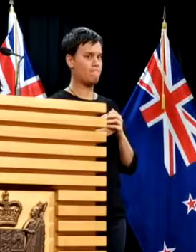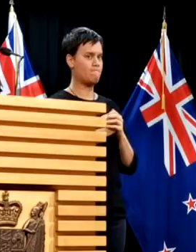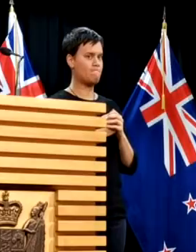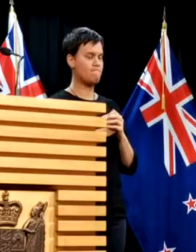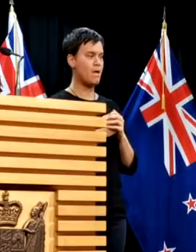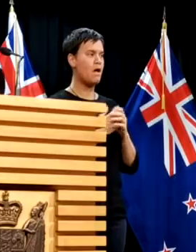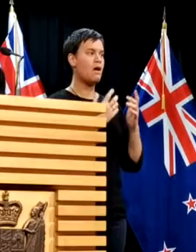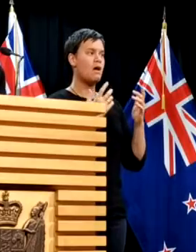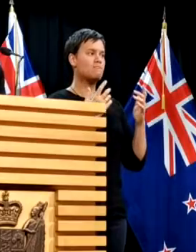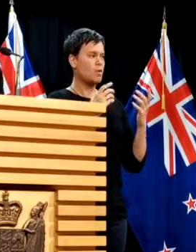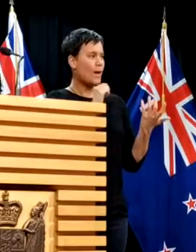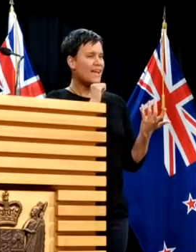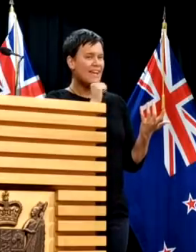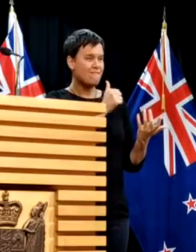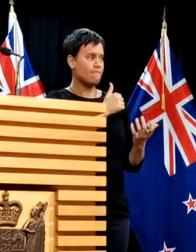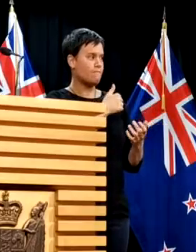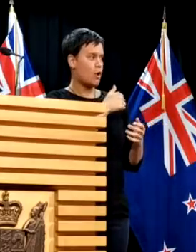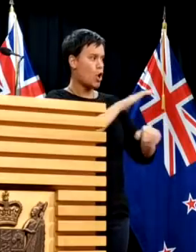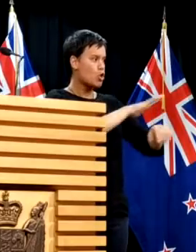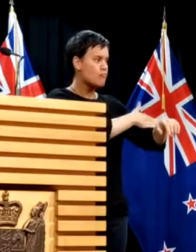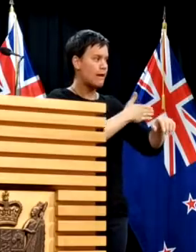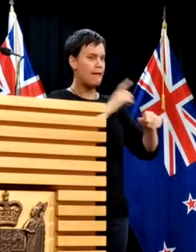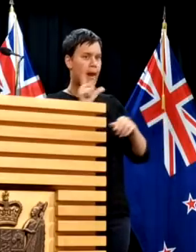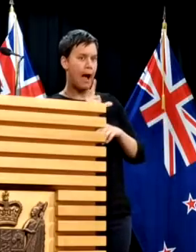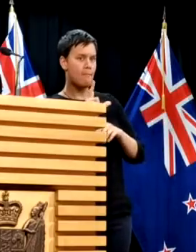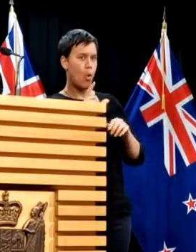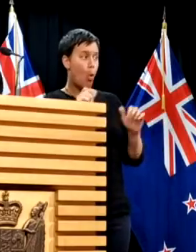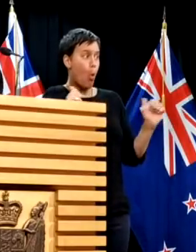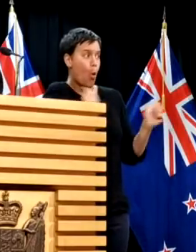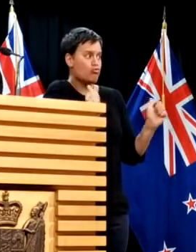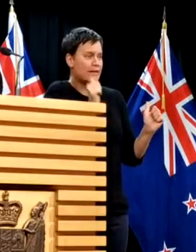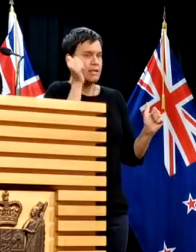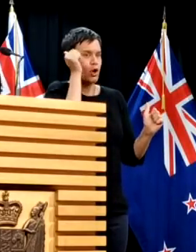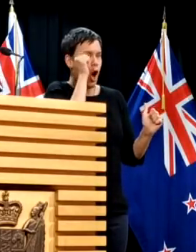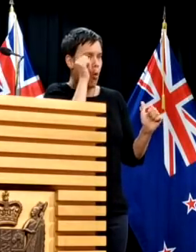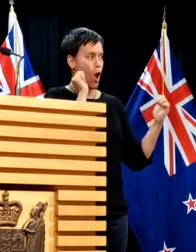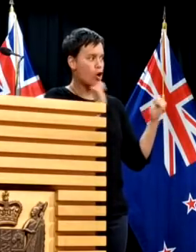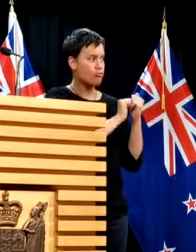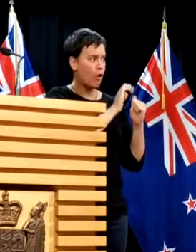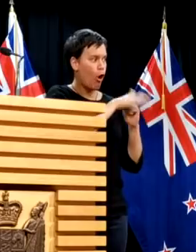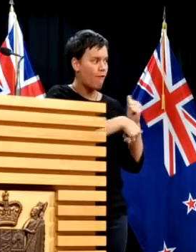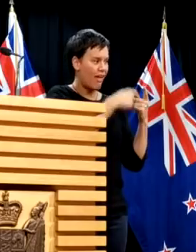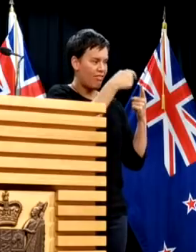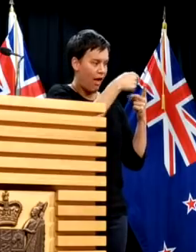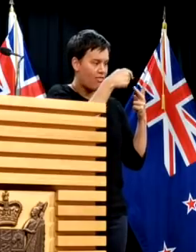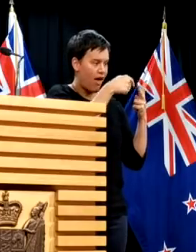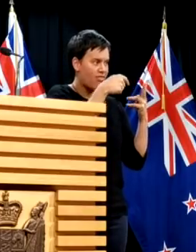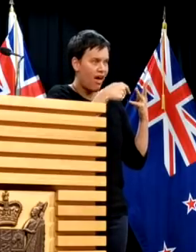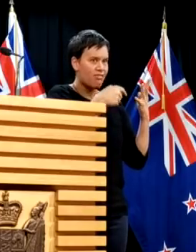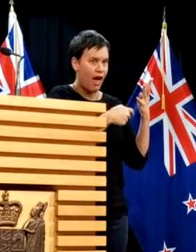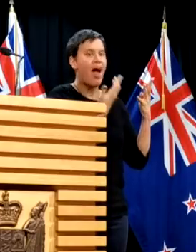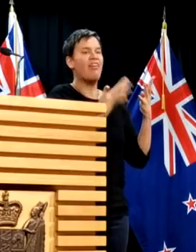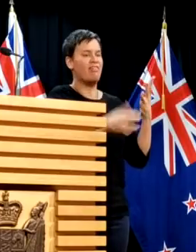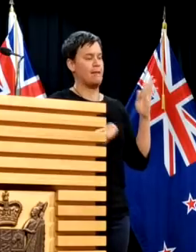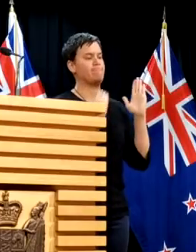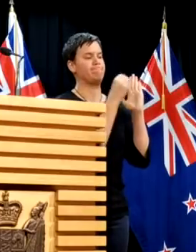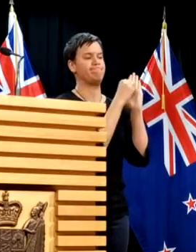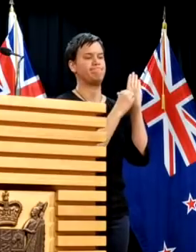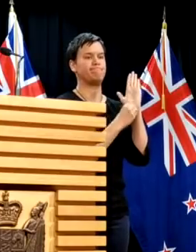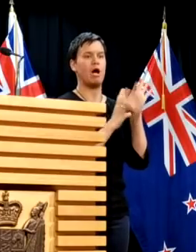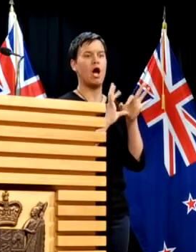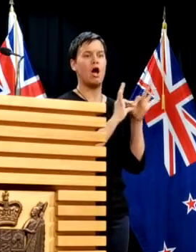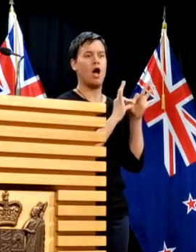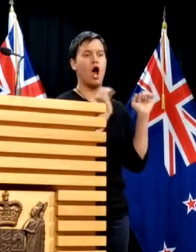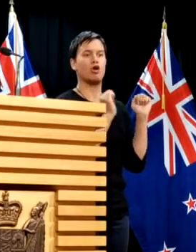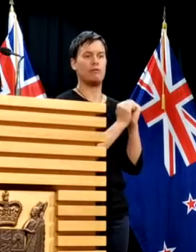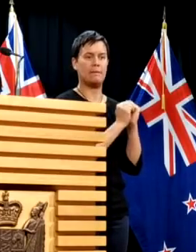starting point for consensus. So, you know, we have particularly named those areas because those are the ones that we will spend a bit of time on together,